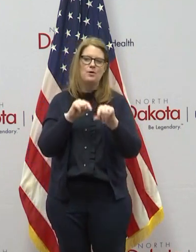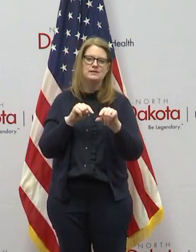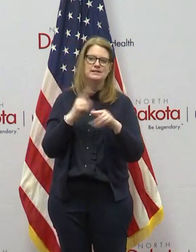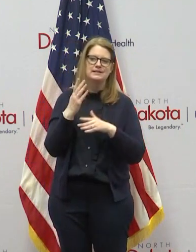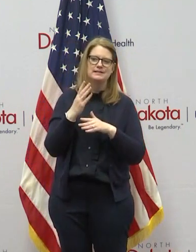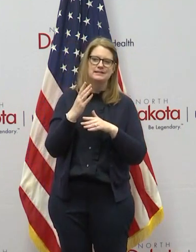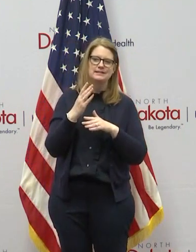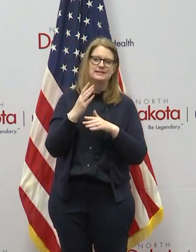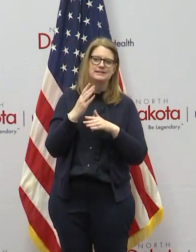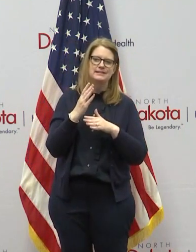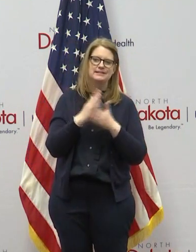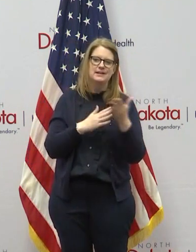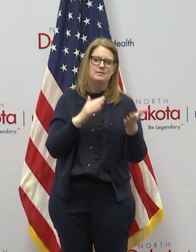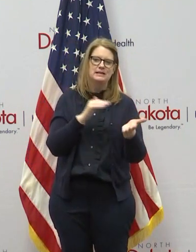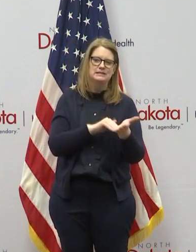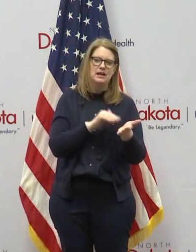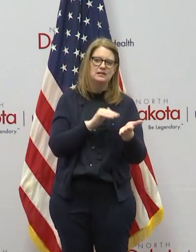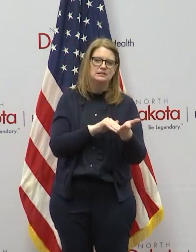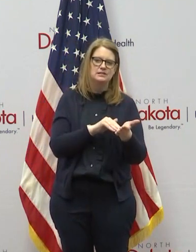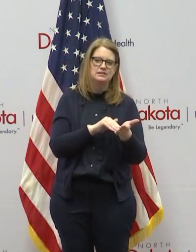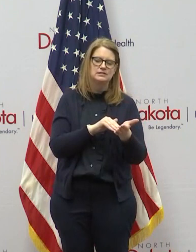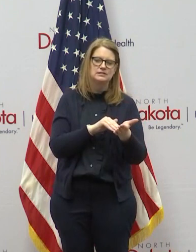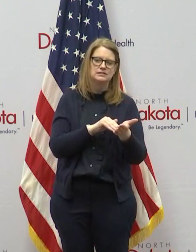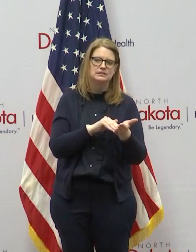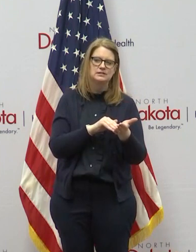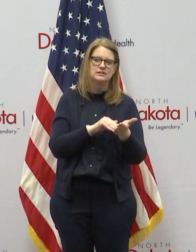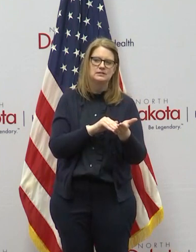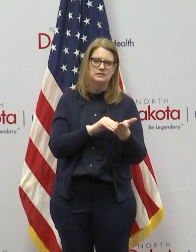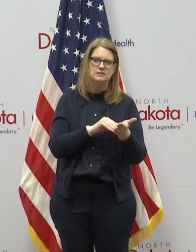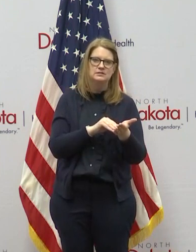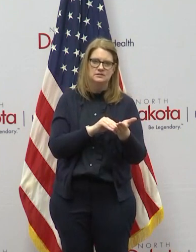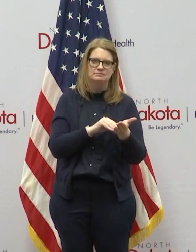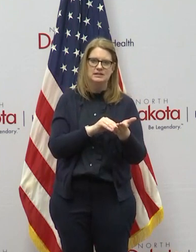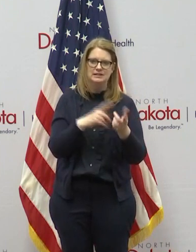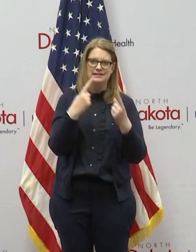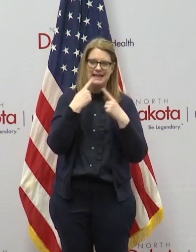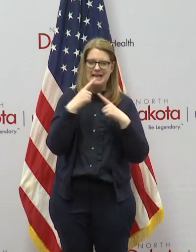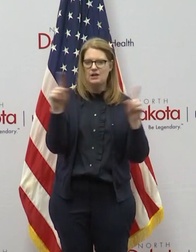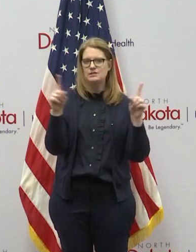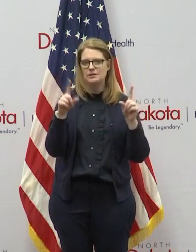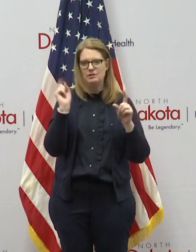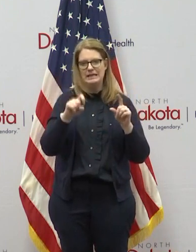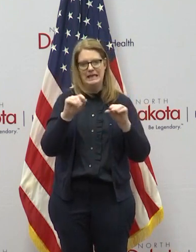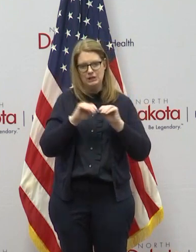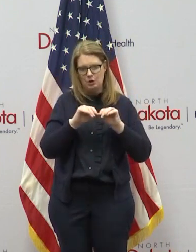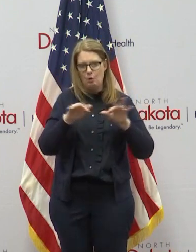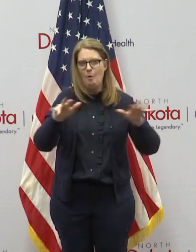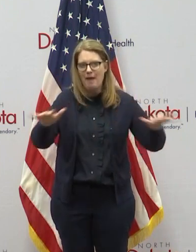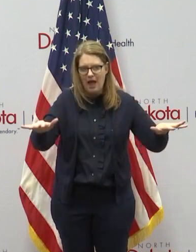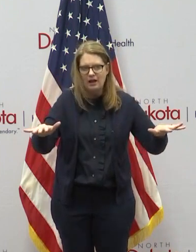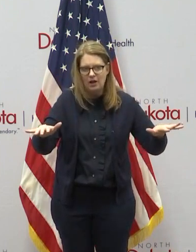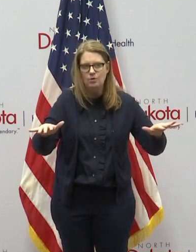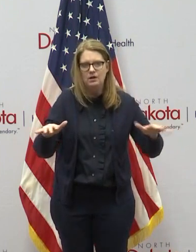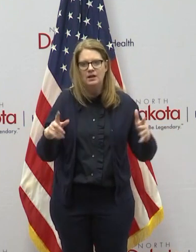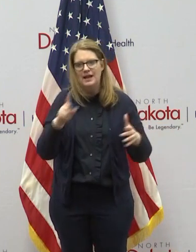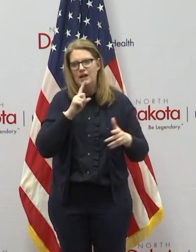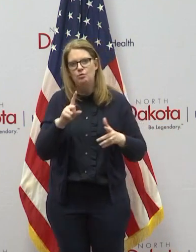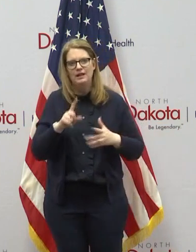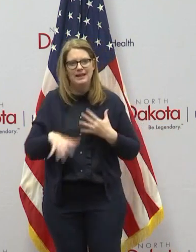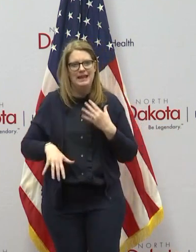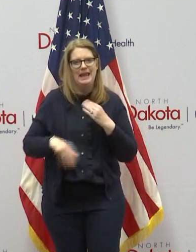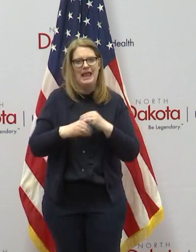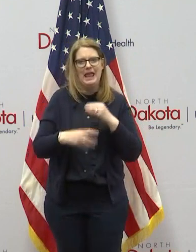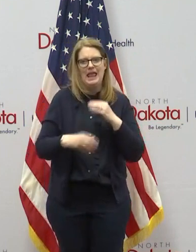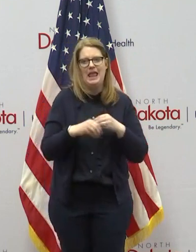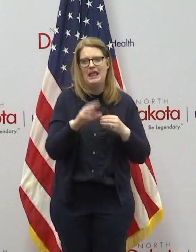some doctors saying that we need to go back out into the world to build our immune systems, because staying at home